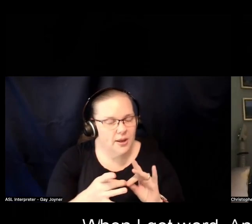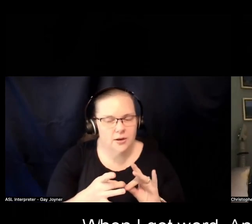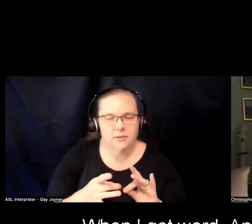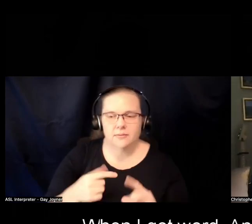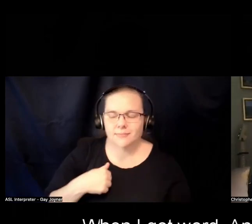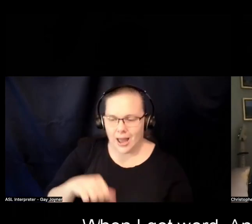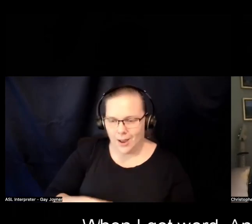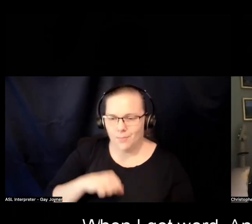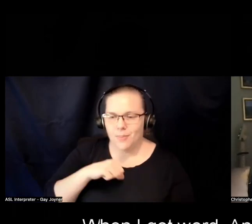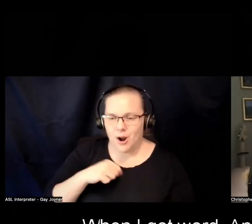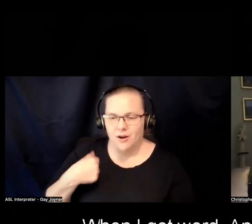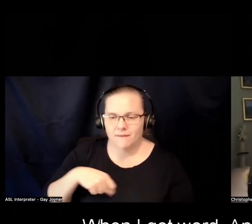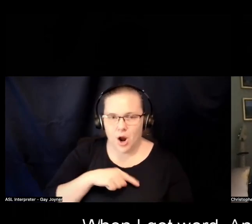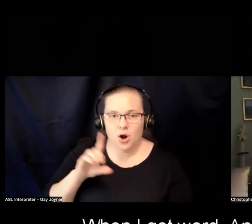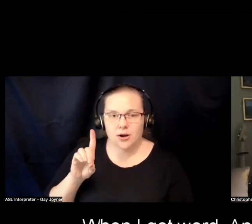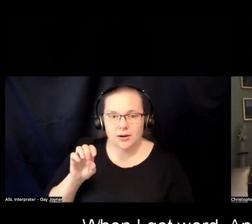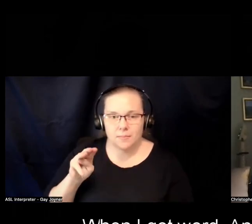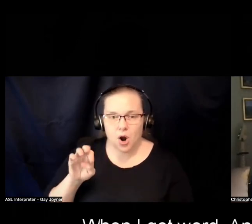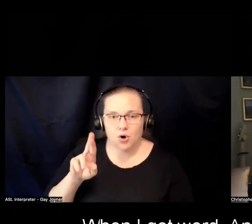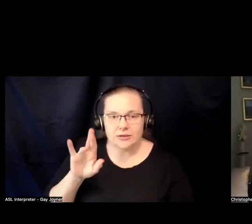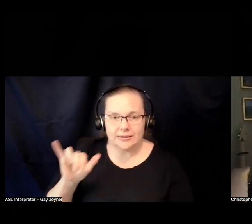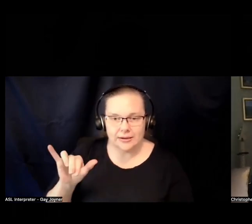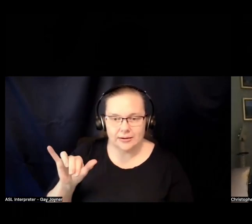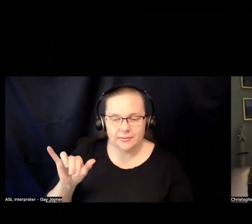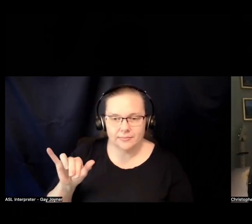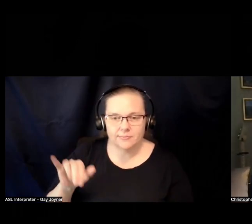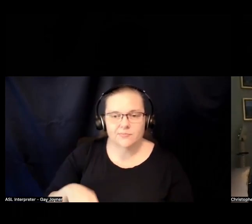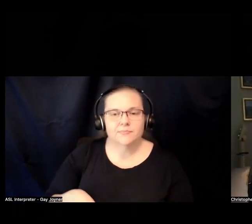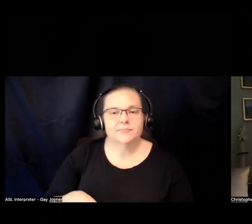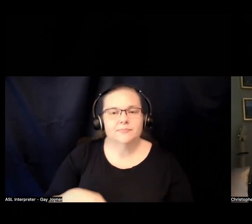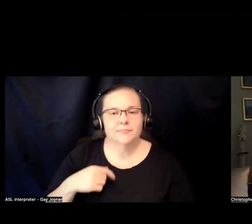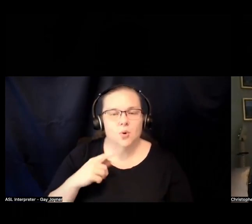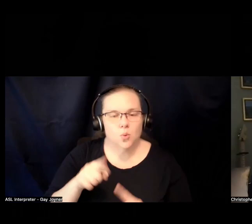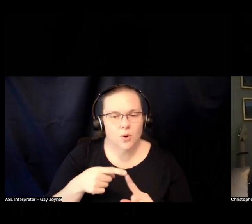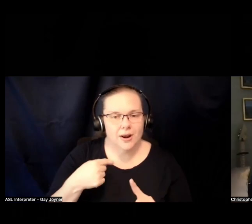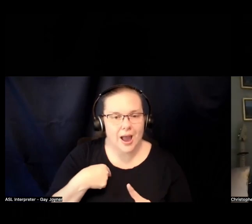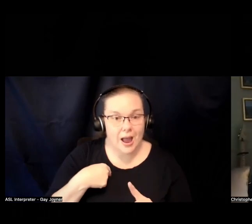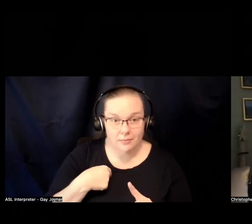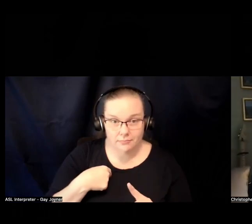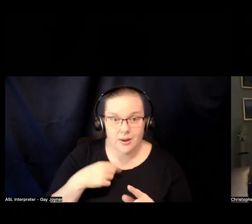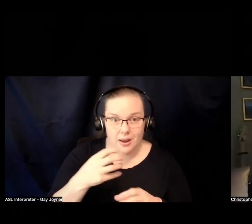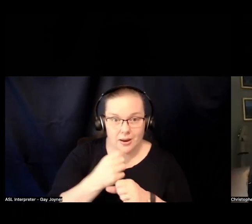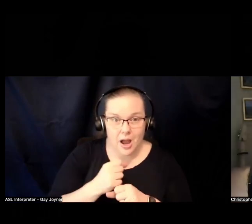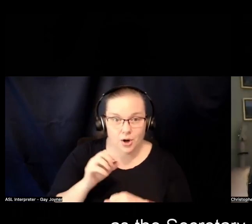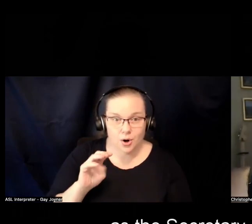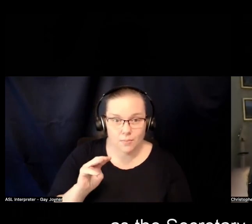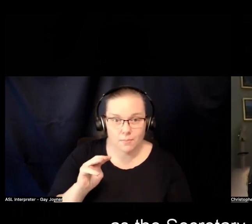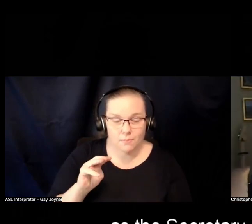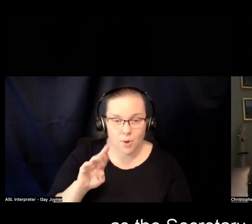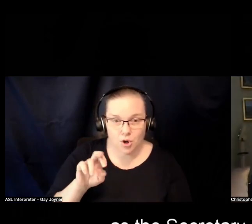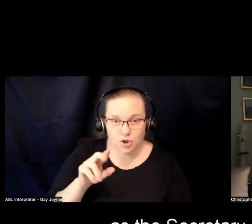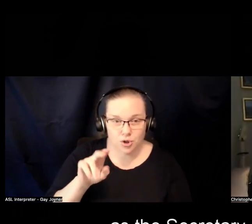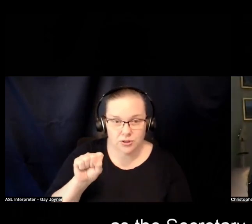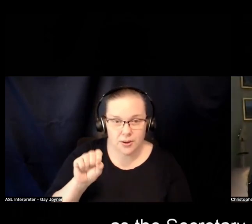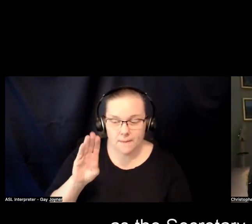When I got word, Anna told General Marshall's biographer, I rushed to General Marshall's office. This is her boss at the Pentagon. This is Secretary